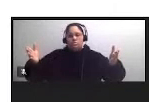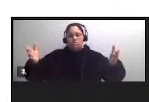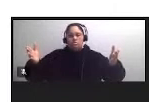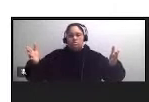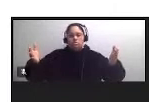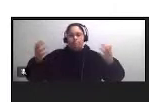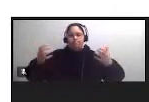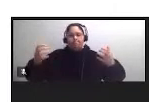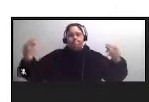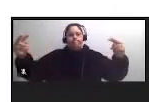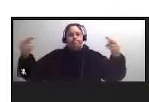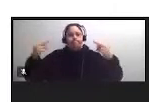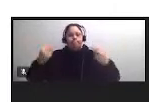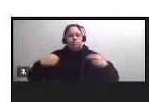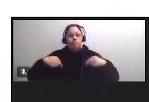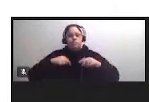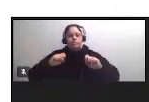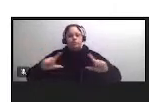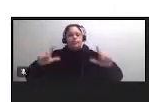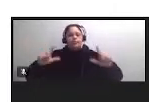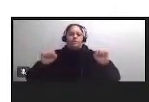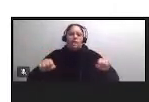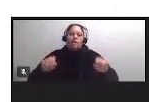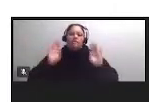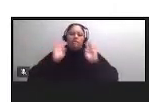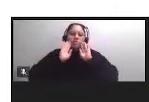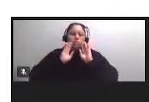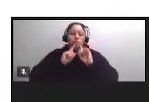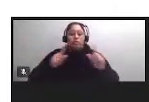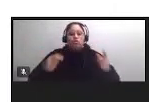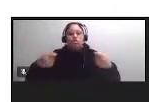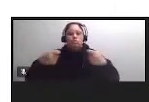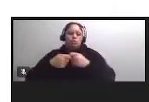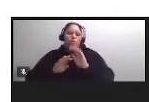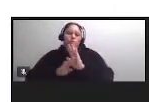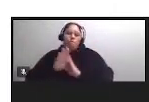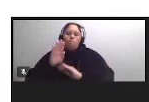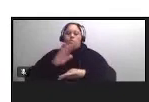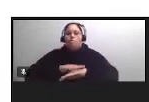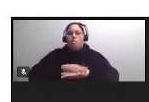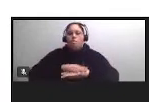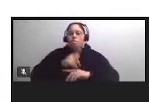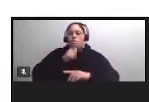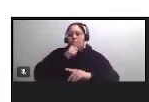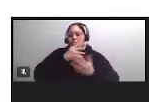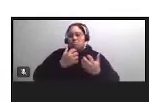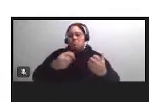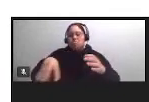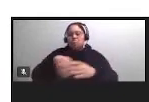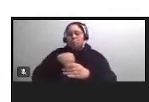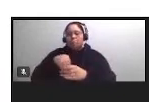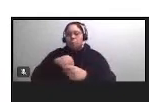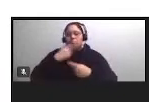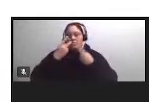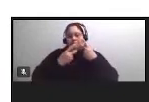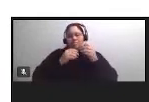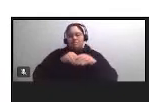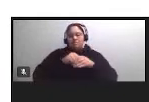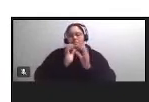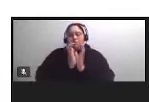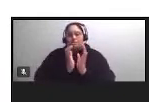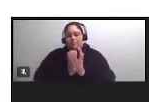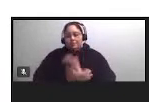audience, and we hope that this is contributing to the increased participation that we are seeing in